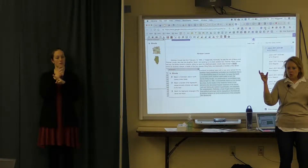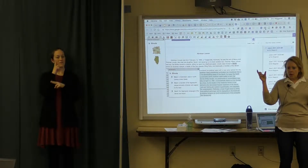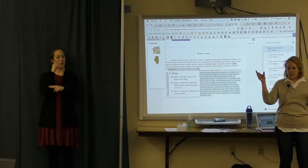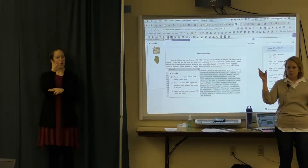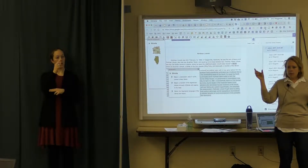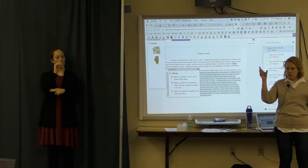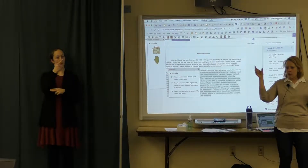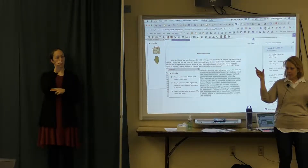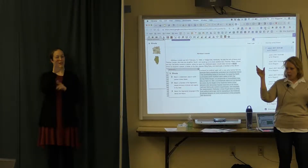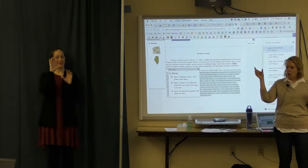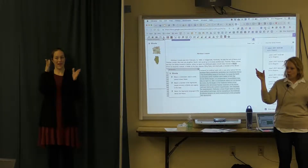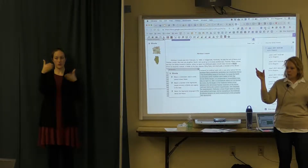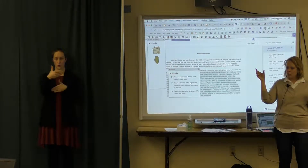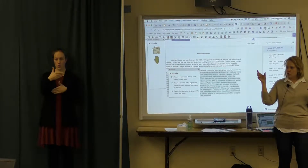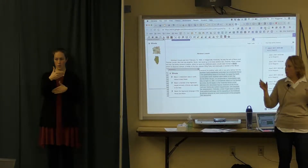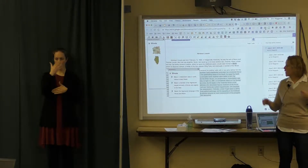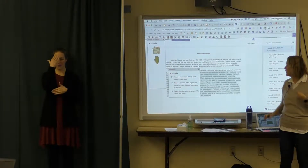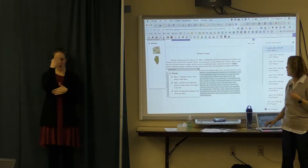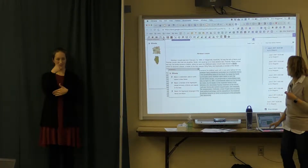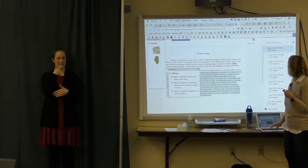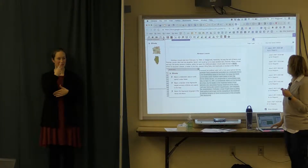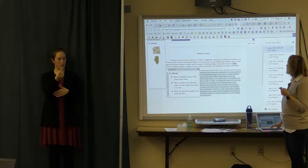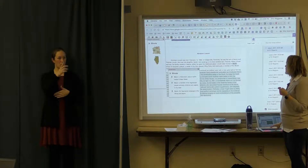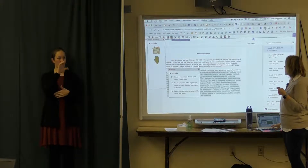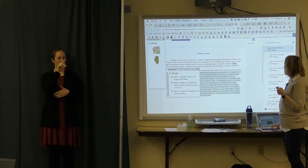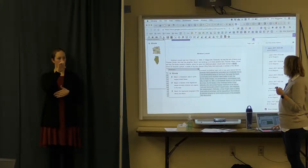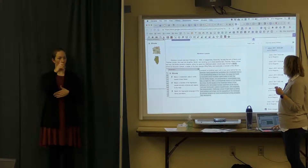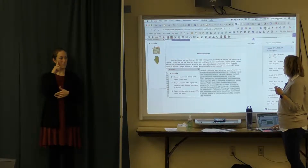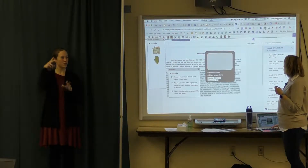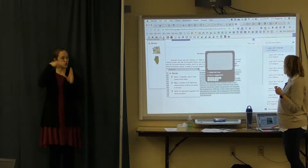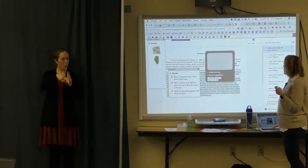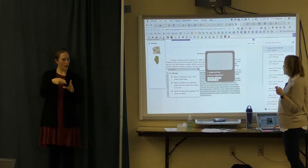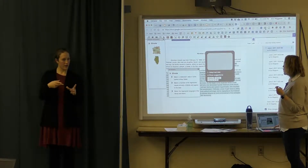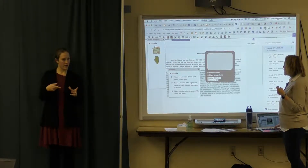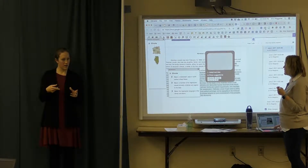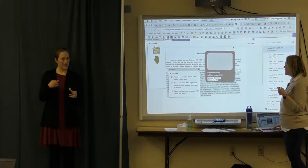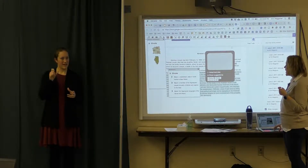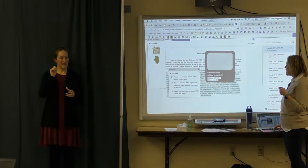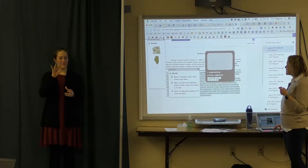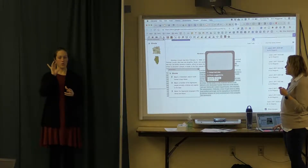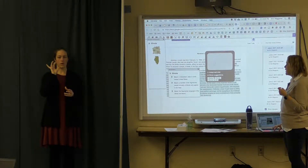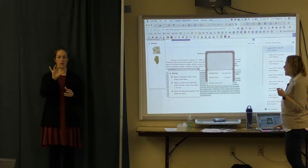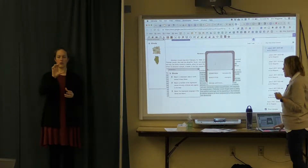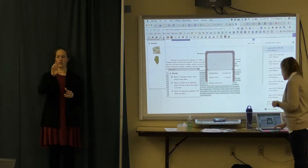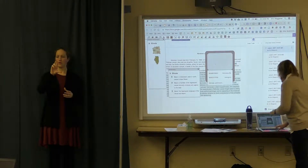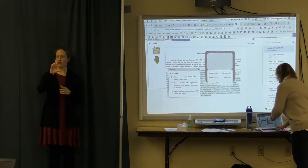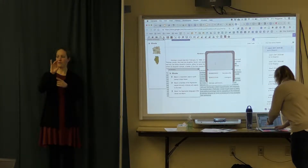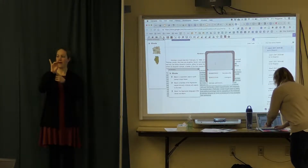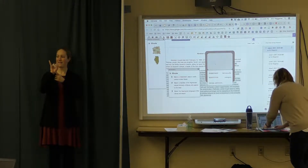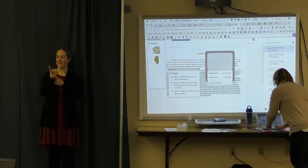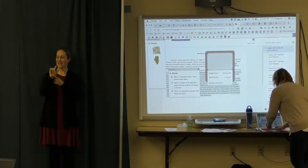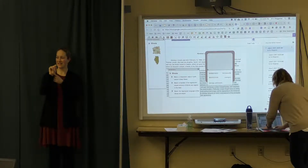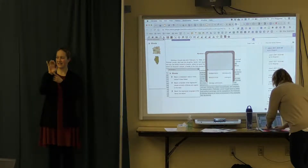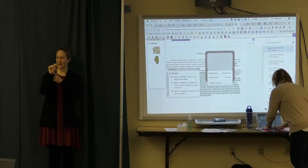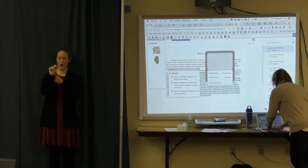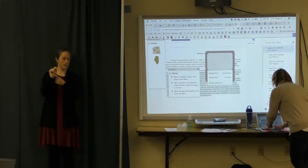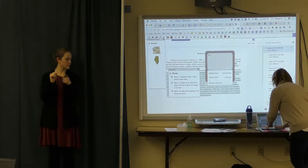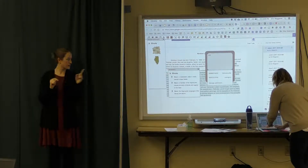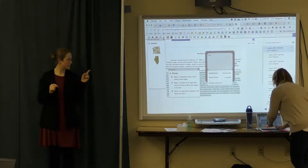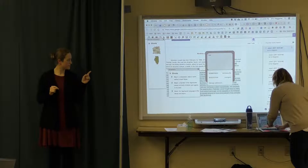you use Google Classroom, it gives you like that code to join. Basically, when you hit Crafty Text, I'll just